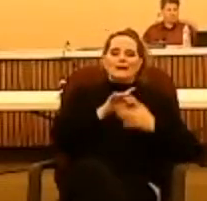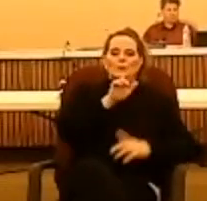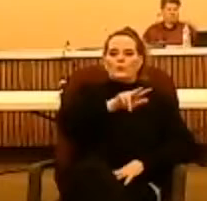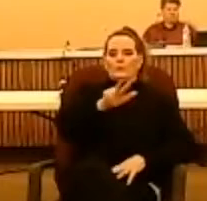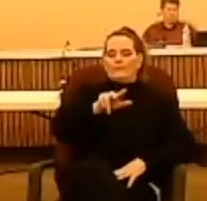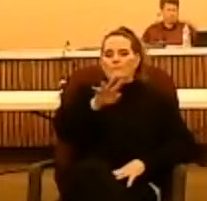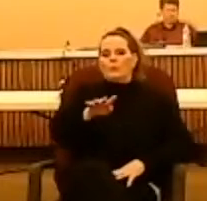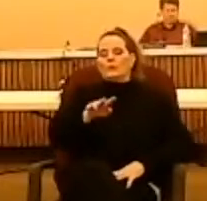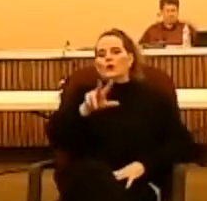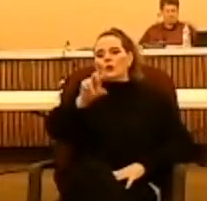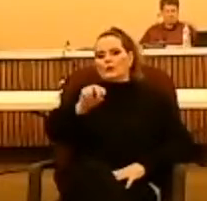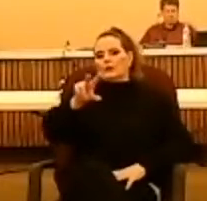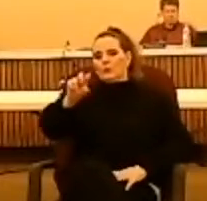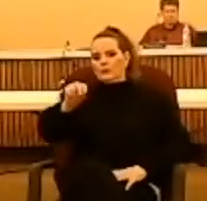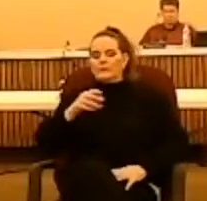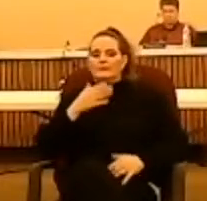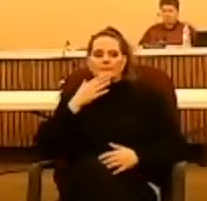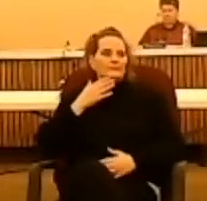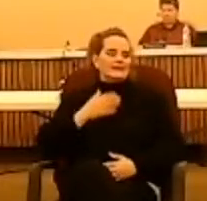334-4030.